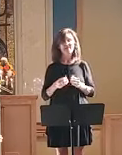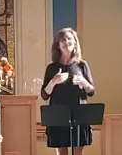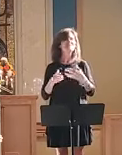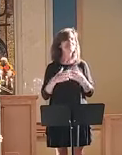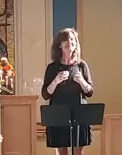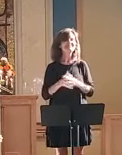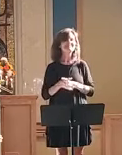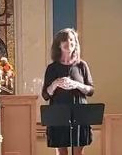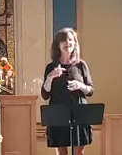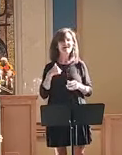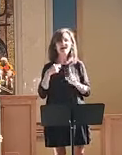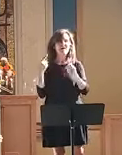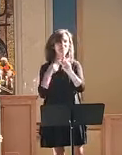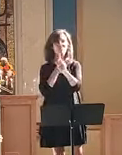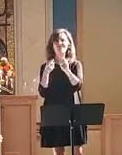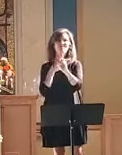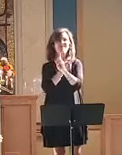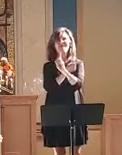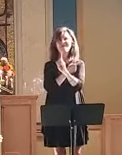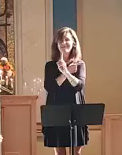never mind. I digress.